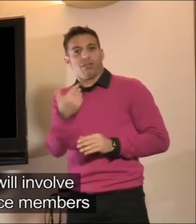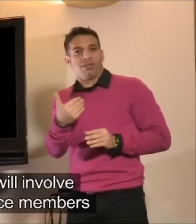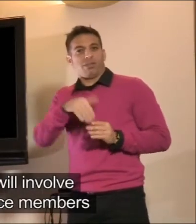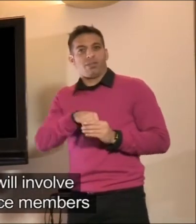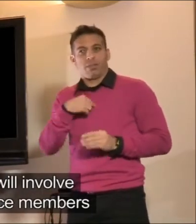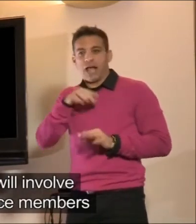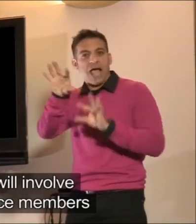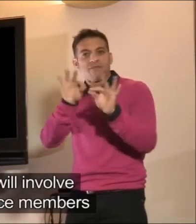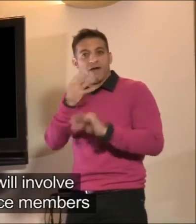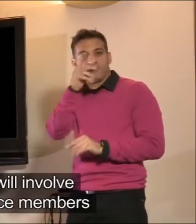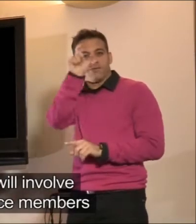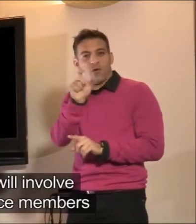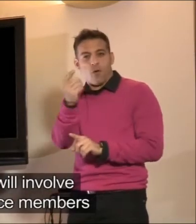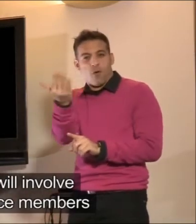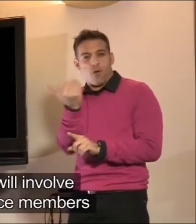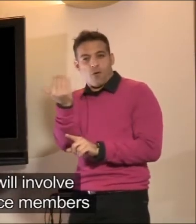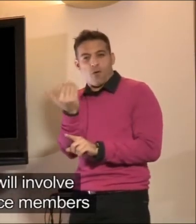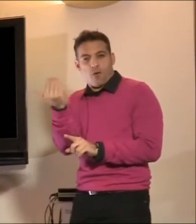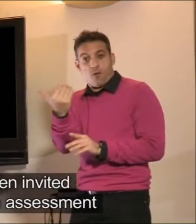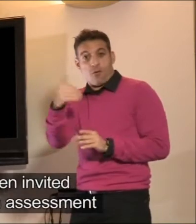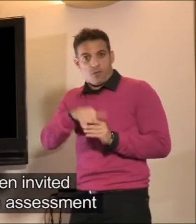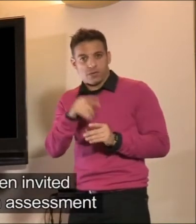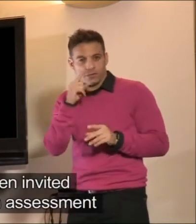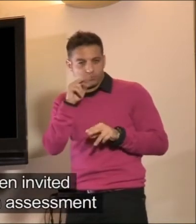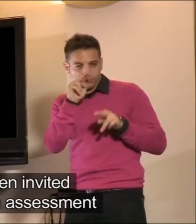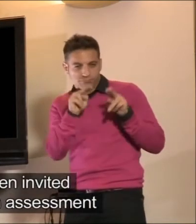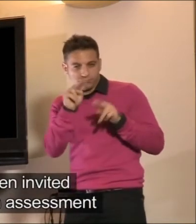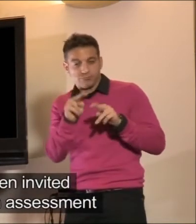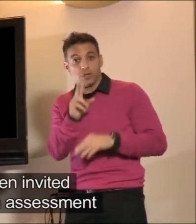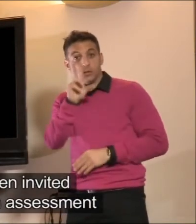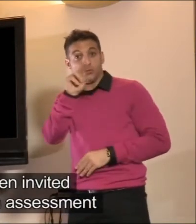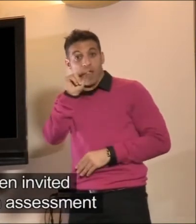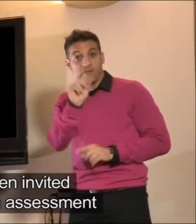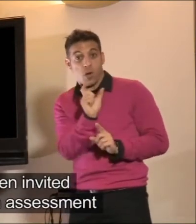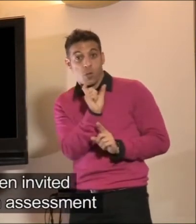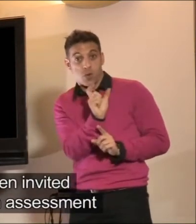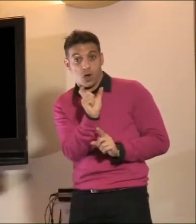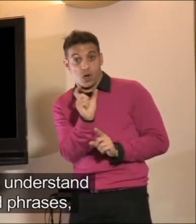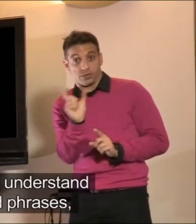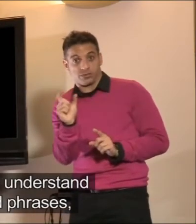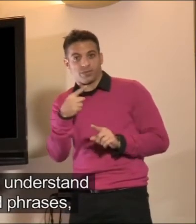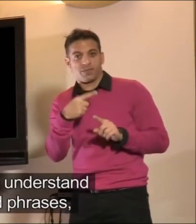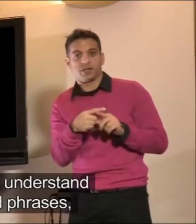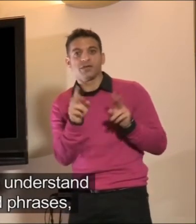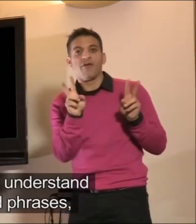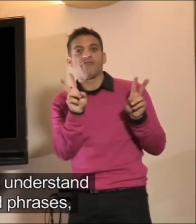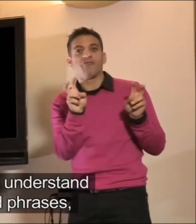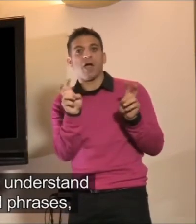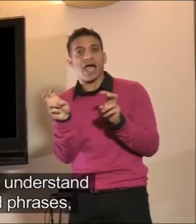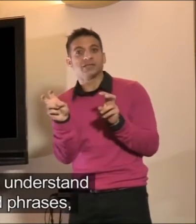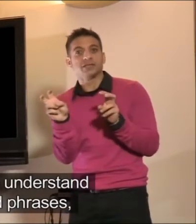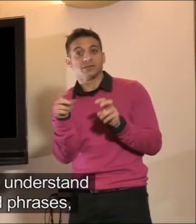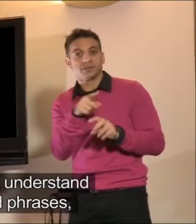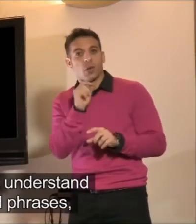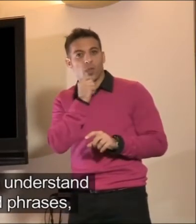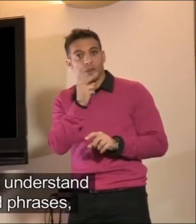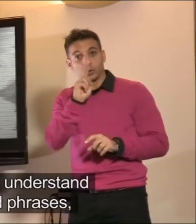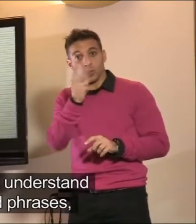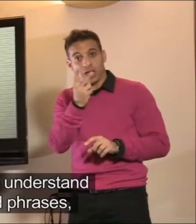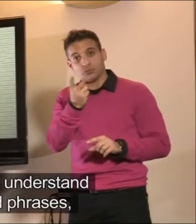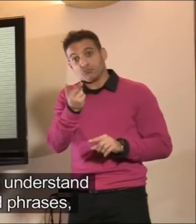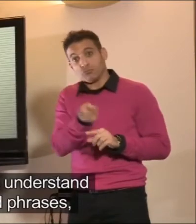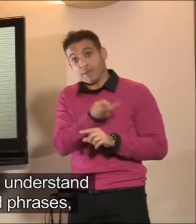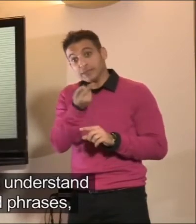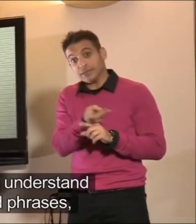The first test will involve our 4 audience members who've been invited to take part in an assessment of their ability to understand 12